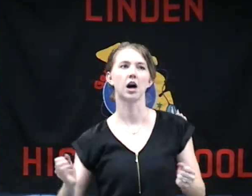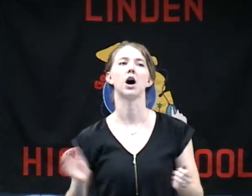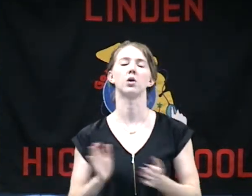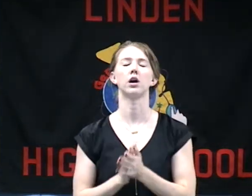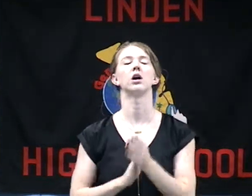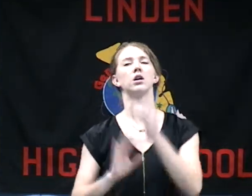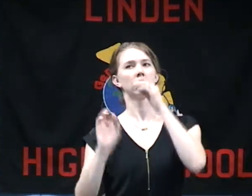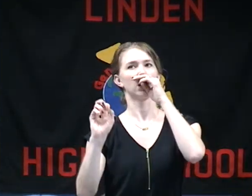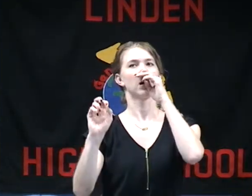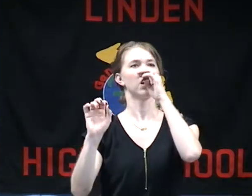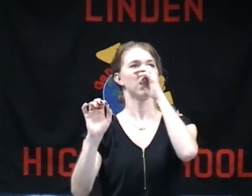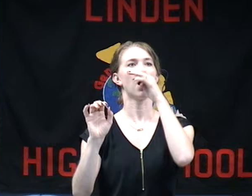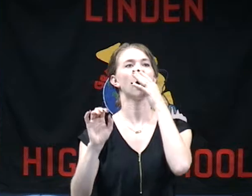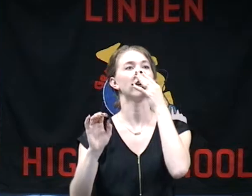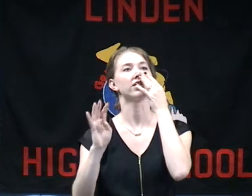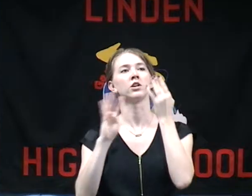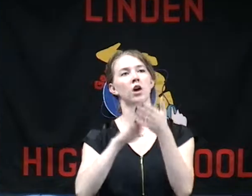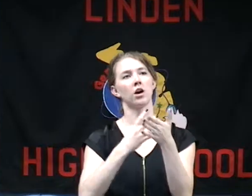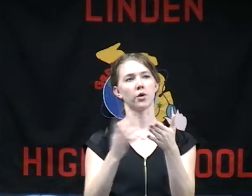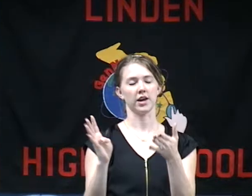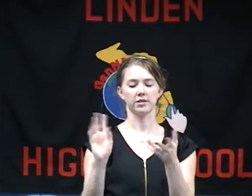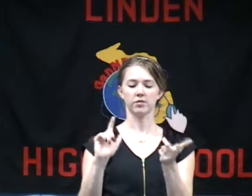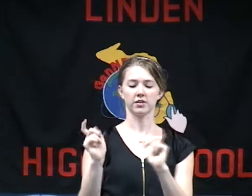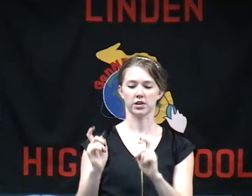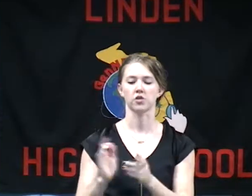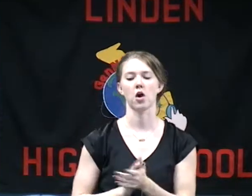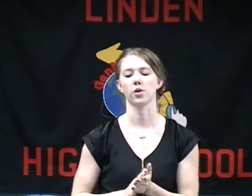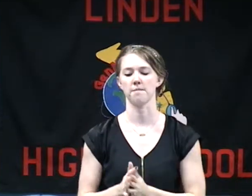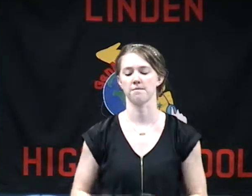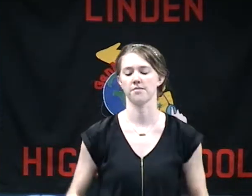Oh. Oh, you have to. Oh, okay. Okay.